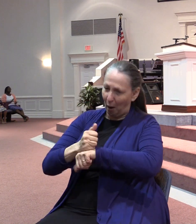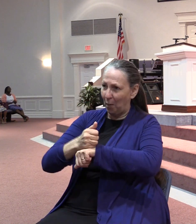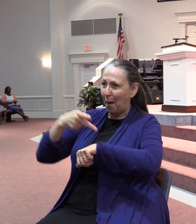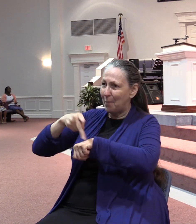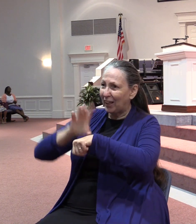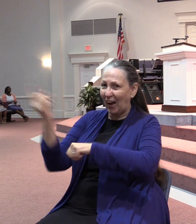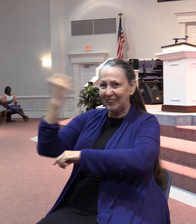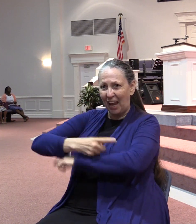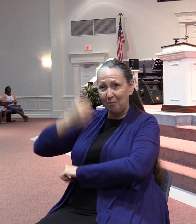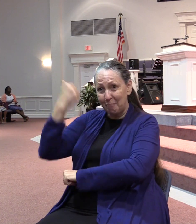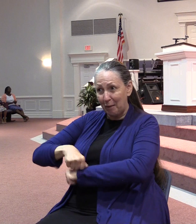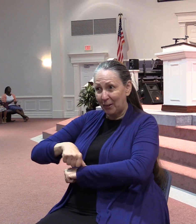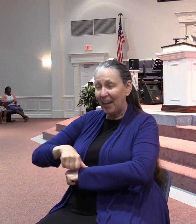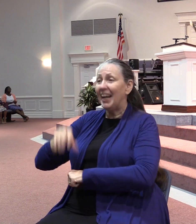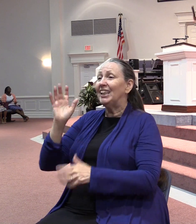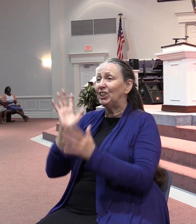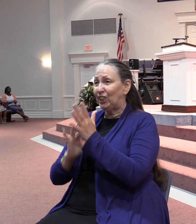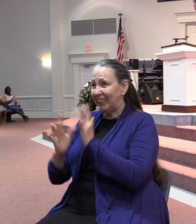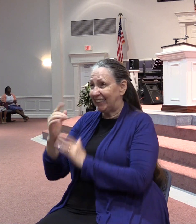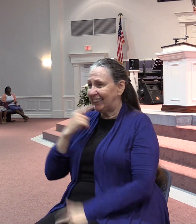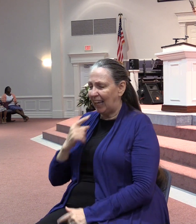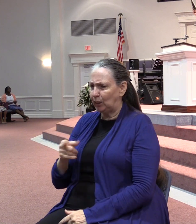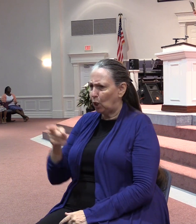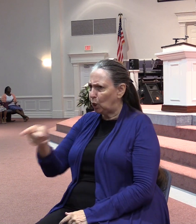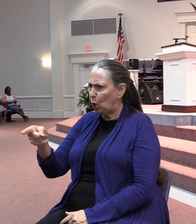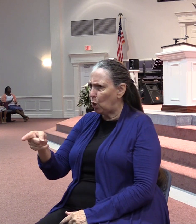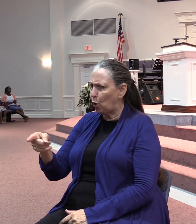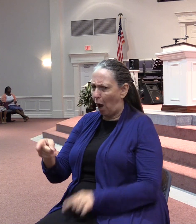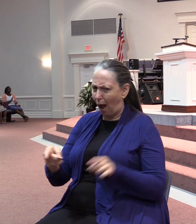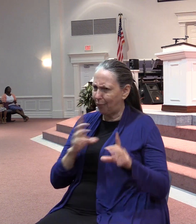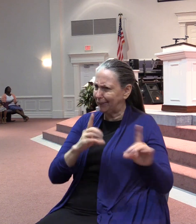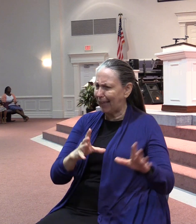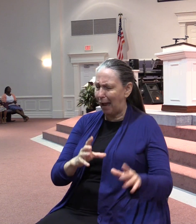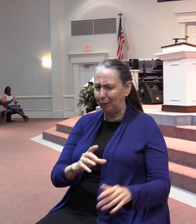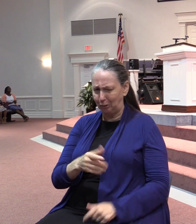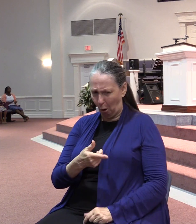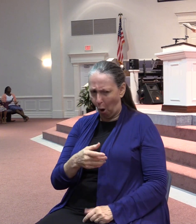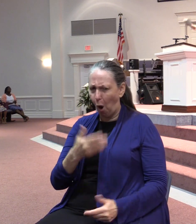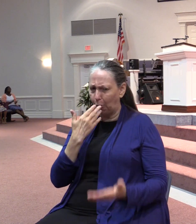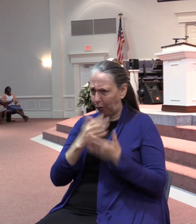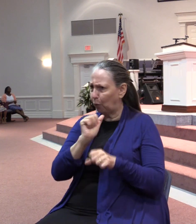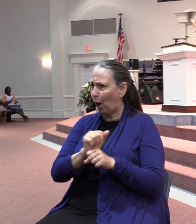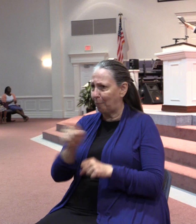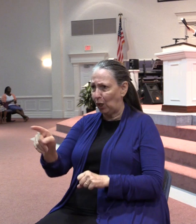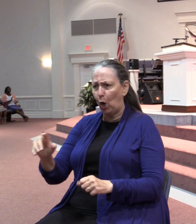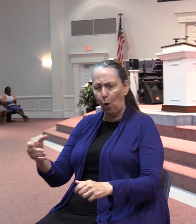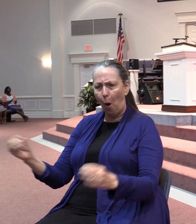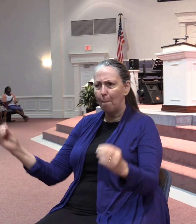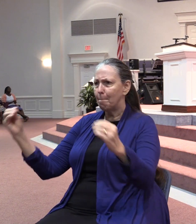Acts. And because of that, Jesus said, greater works than these shall ye